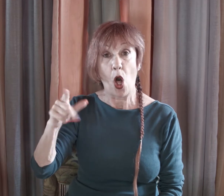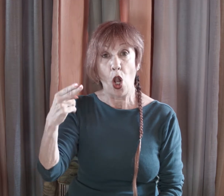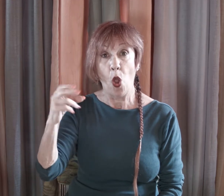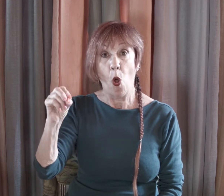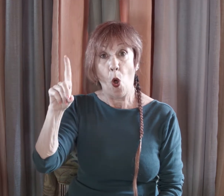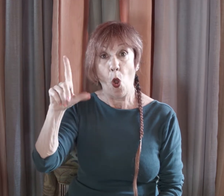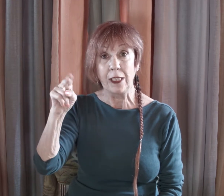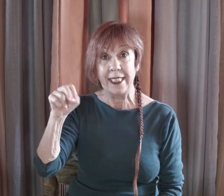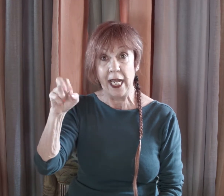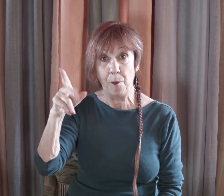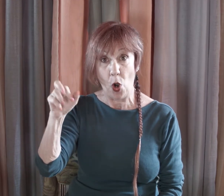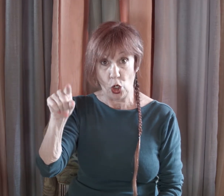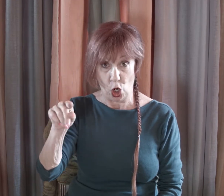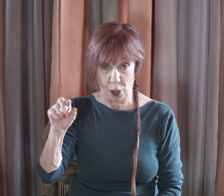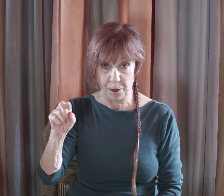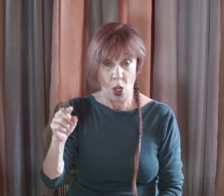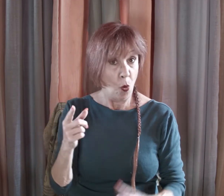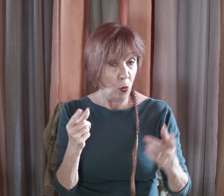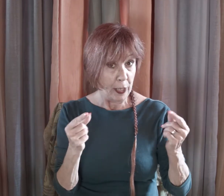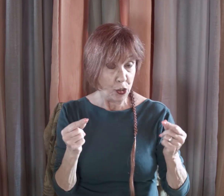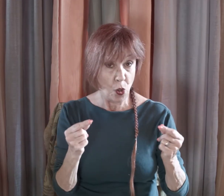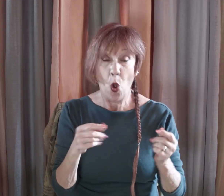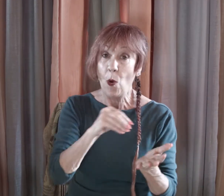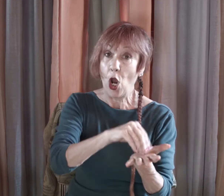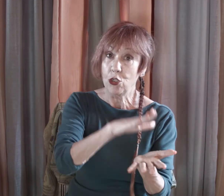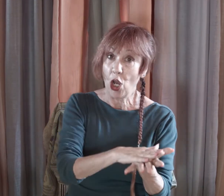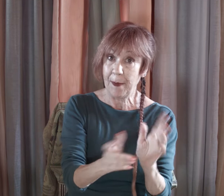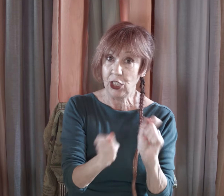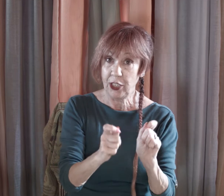shifting paradigms in the era of social distancing.